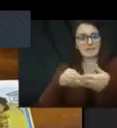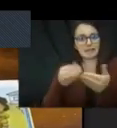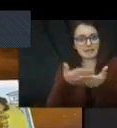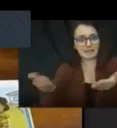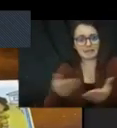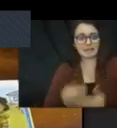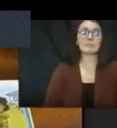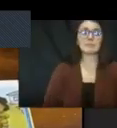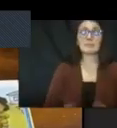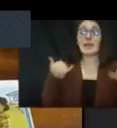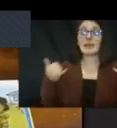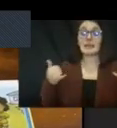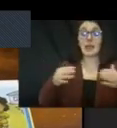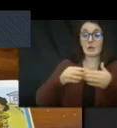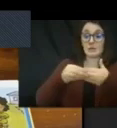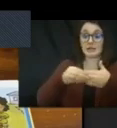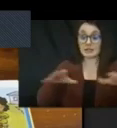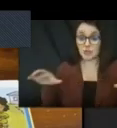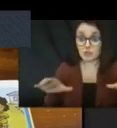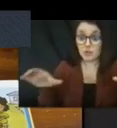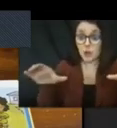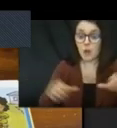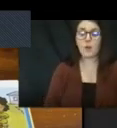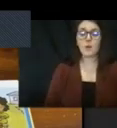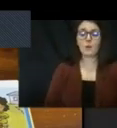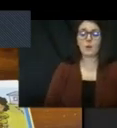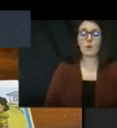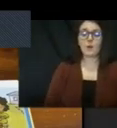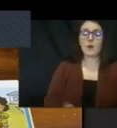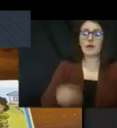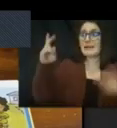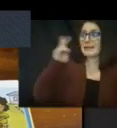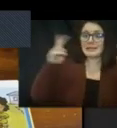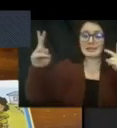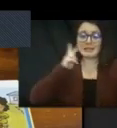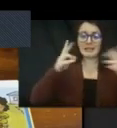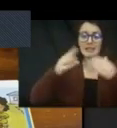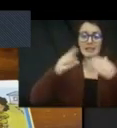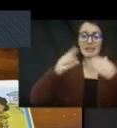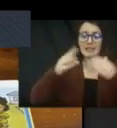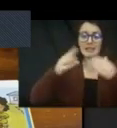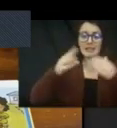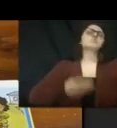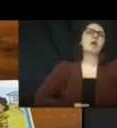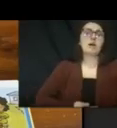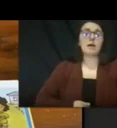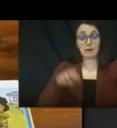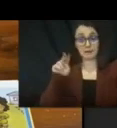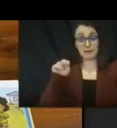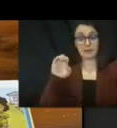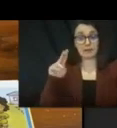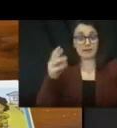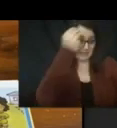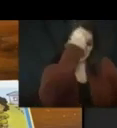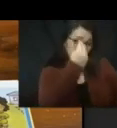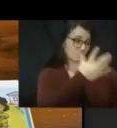Plastic action. Pedro finds the idea of so much plastic pollution upsetting, but Nick reassures him that it's not all